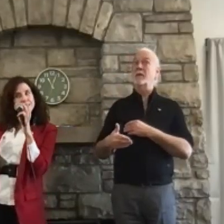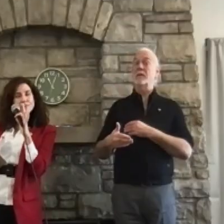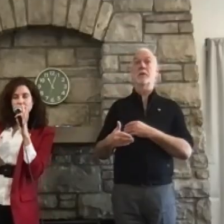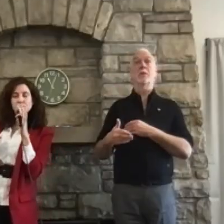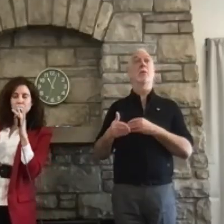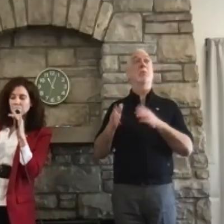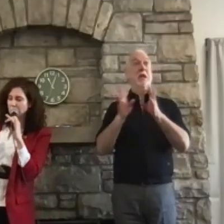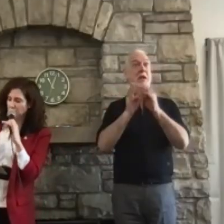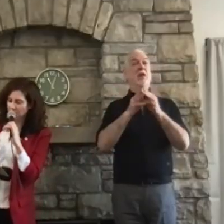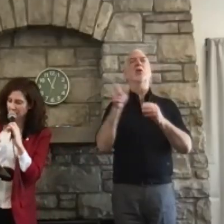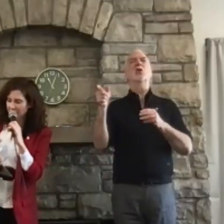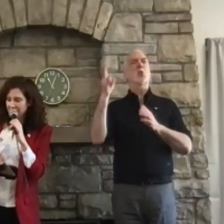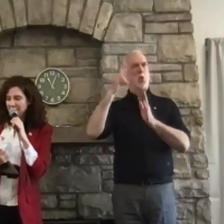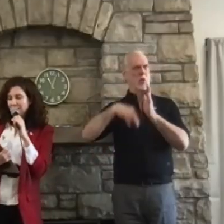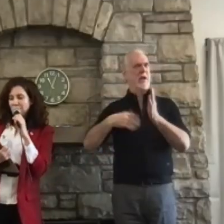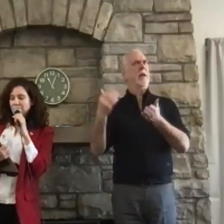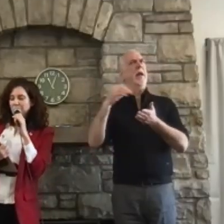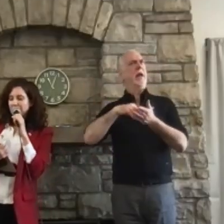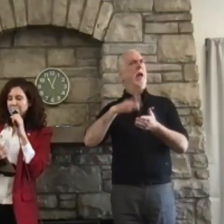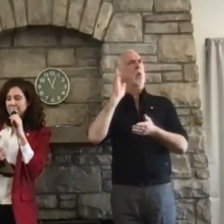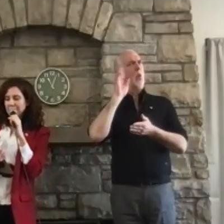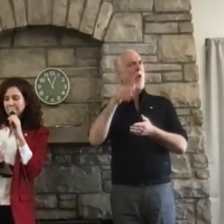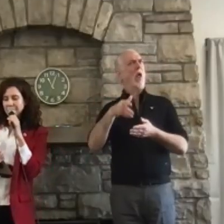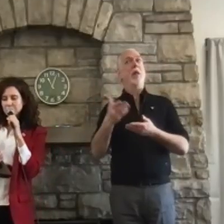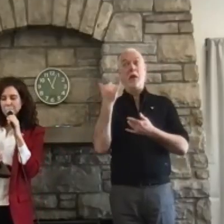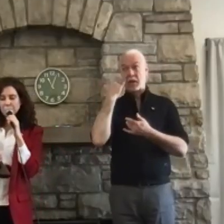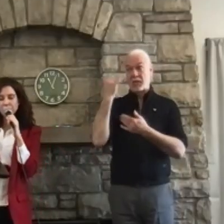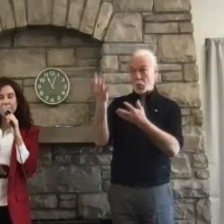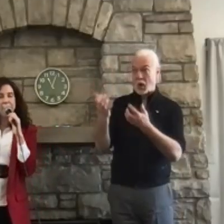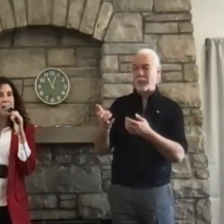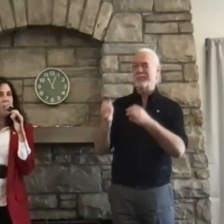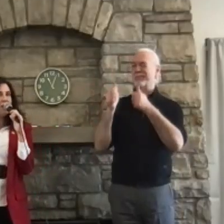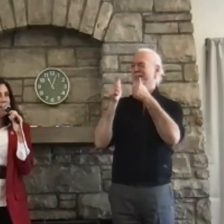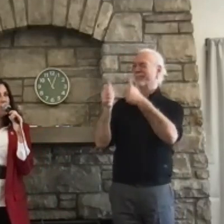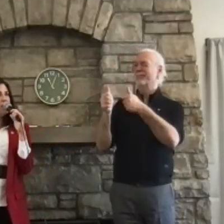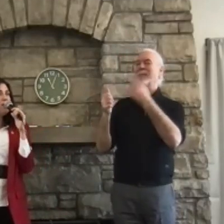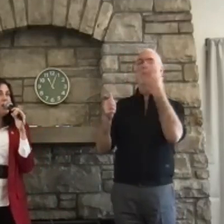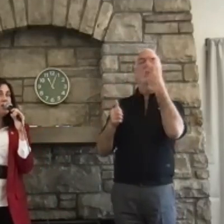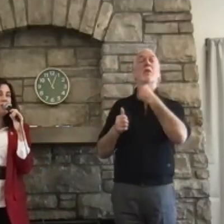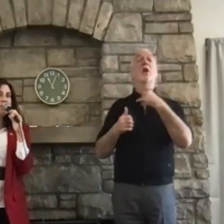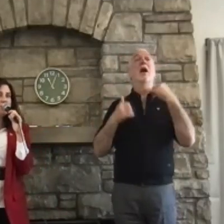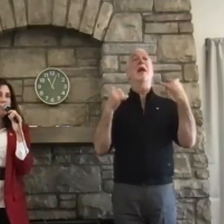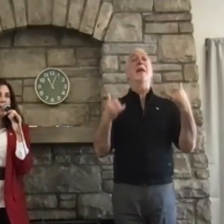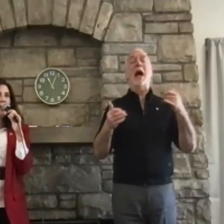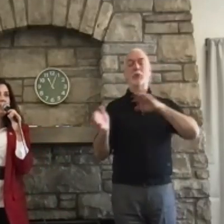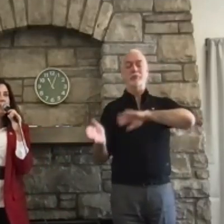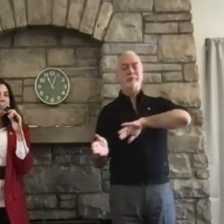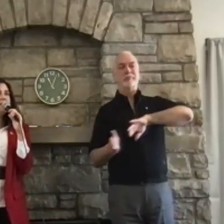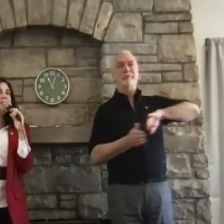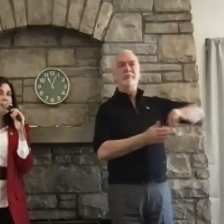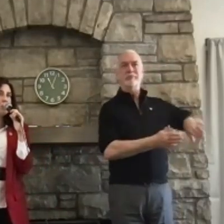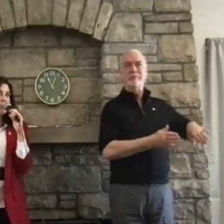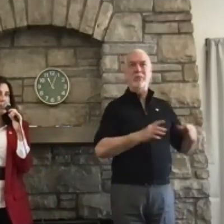one if she wants. So excellent, that was beautiful. Now, we're gonna launch into